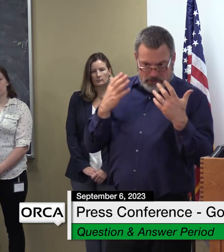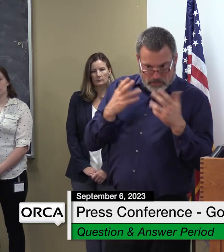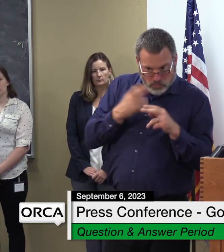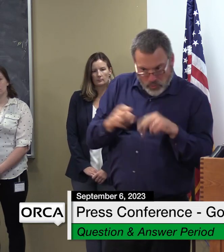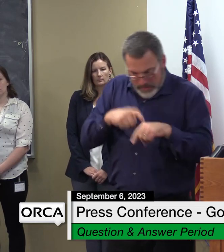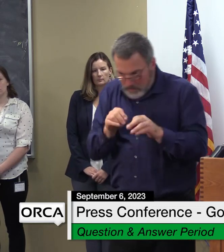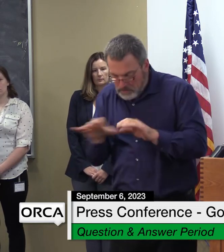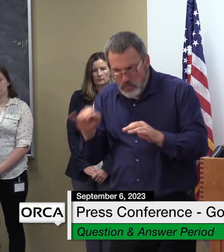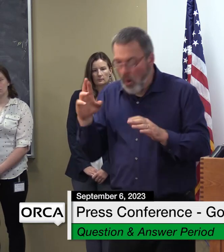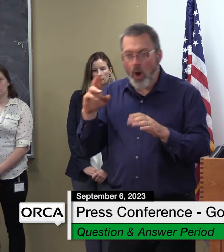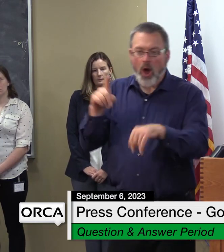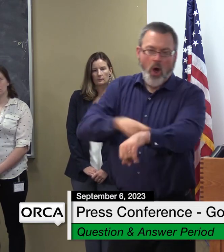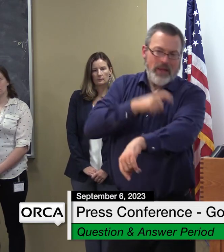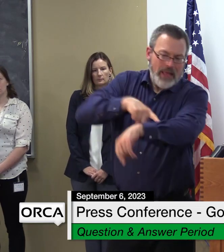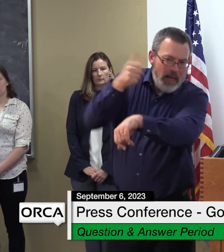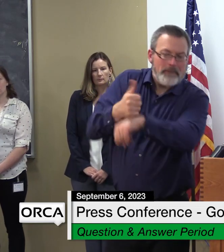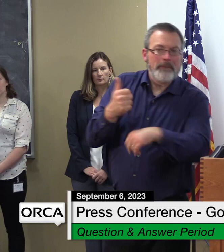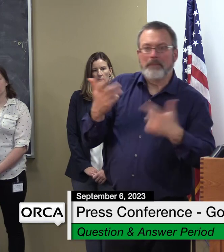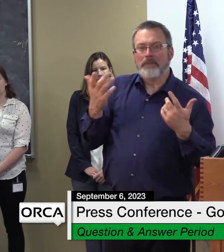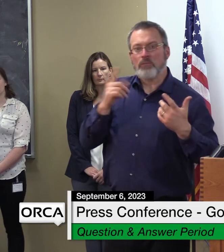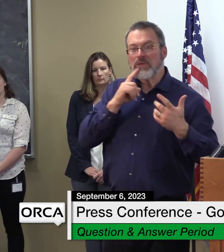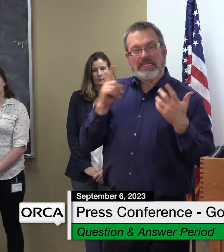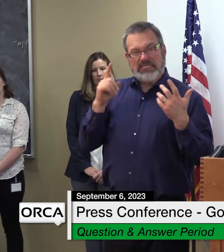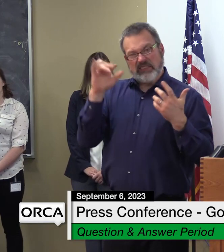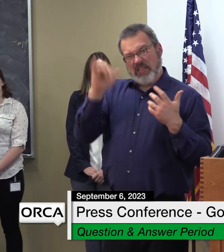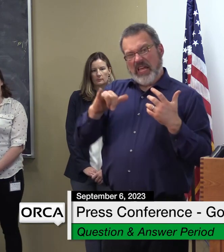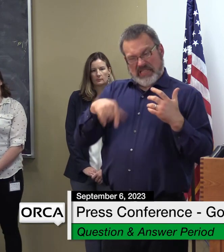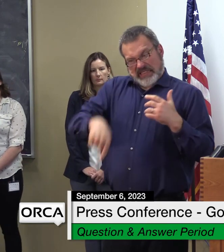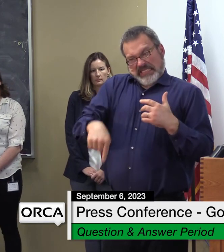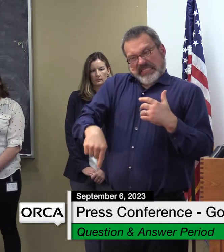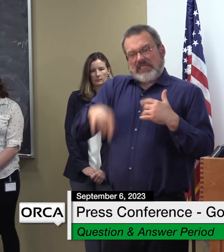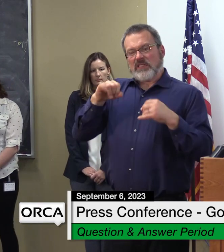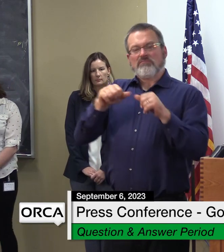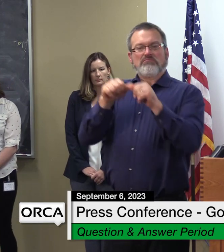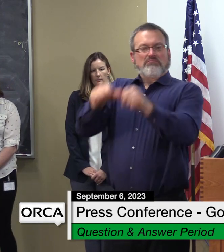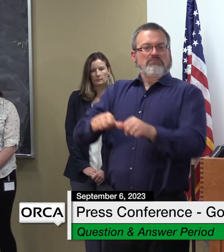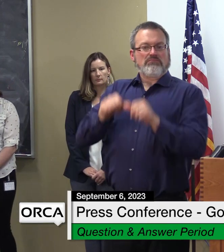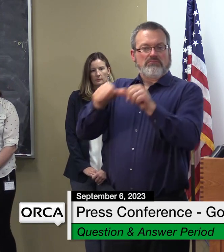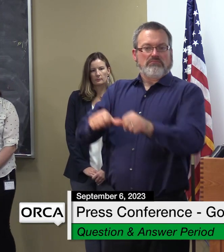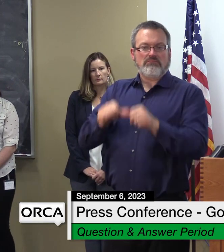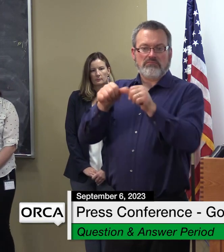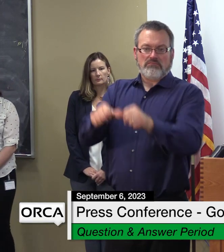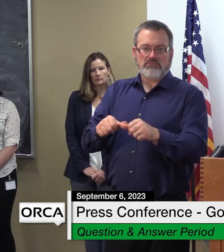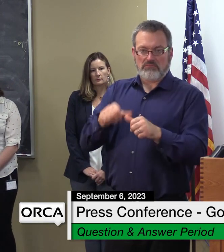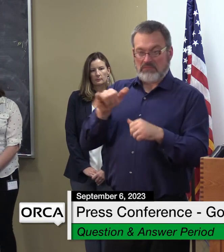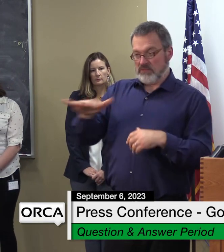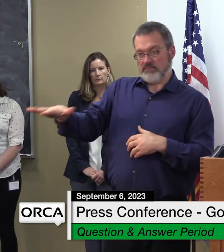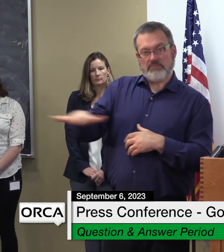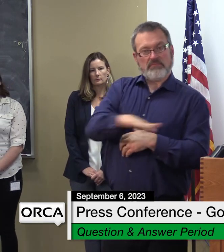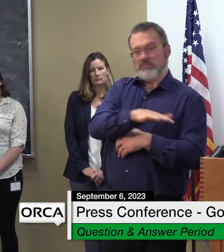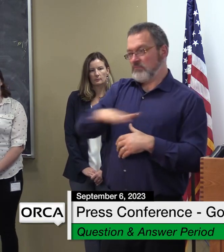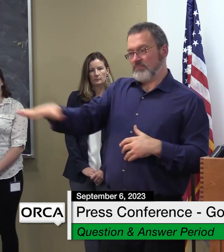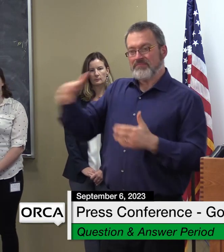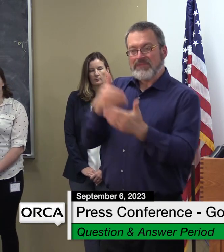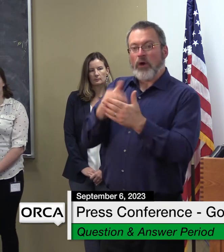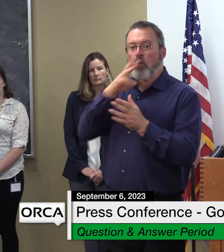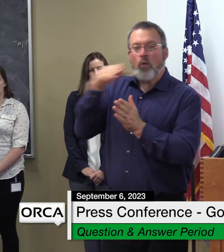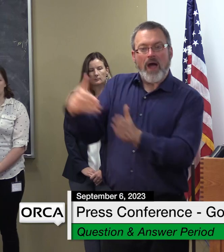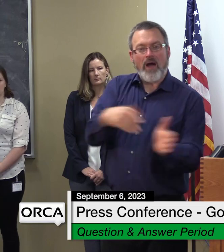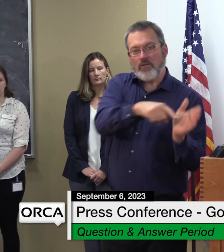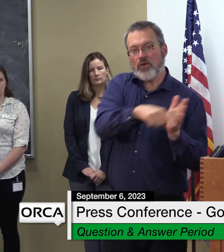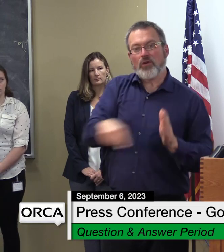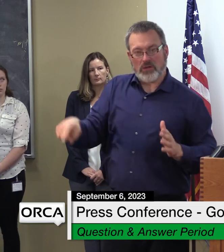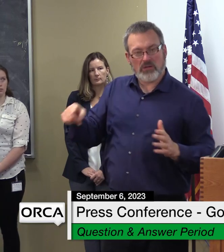I just think that it's going to continue to be an area that is going to confront us.